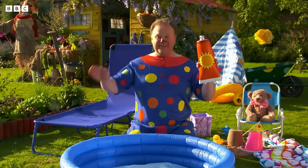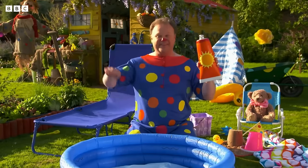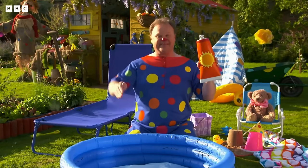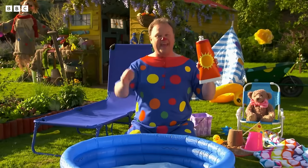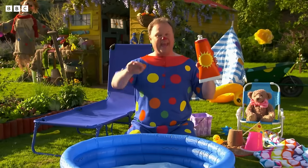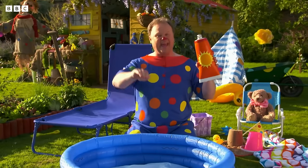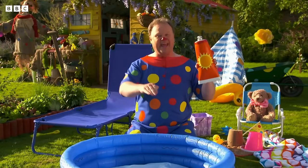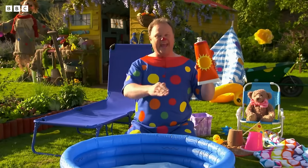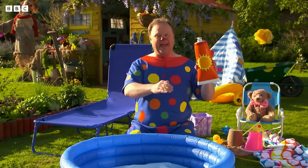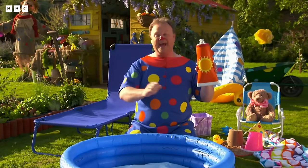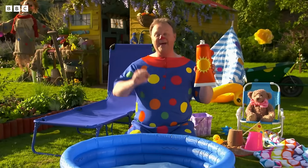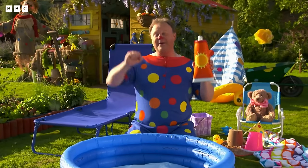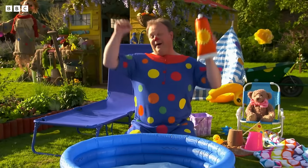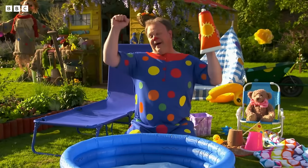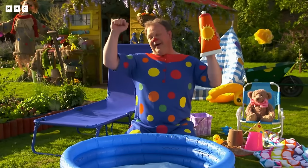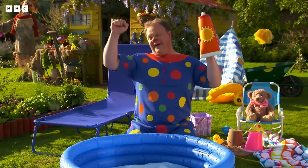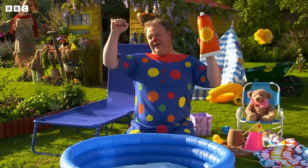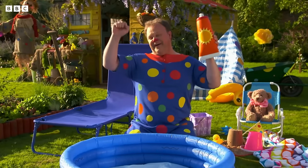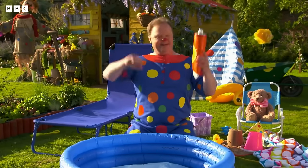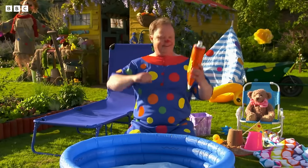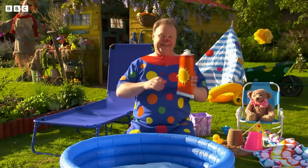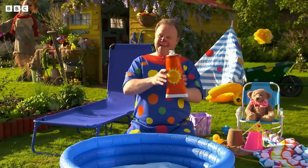the sea. Woohoo!